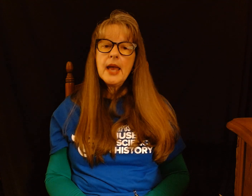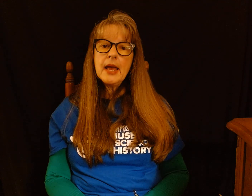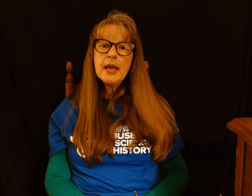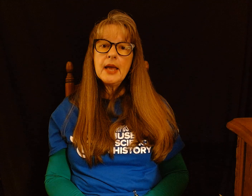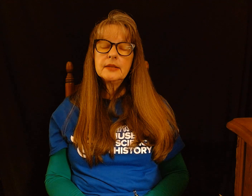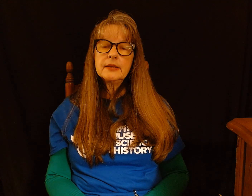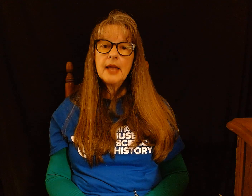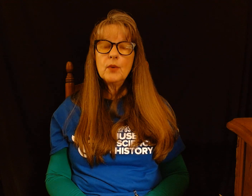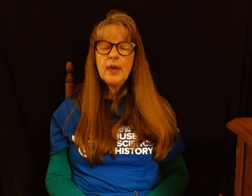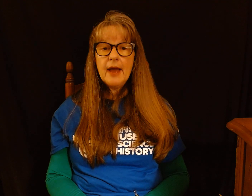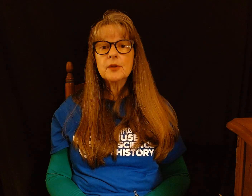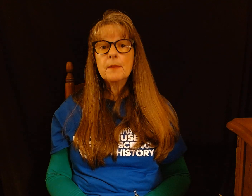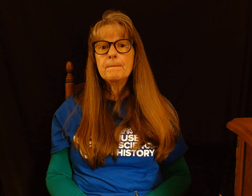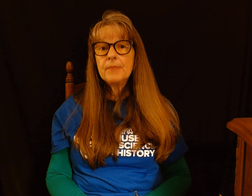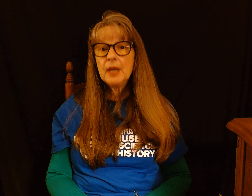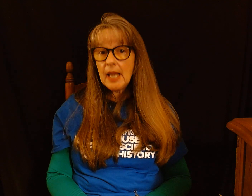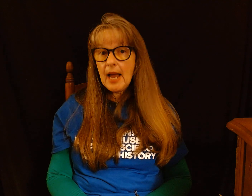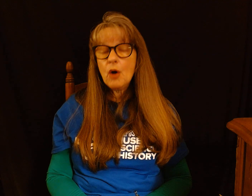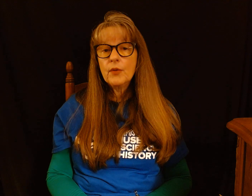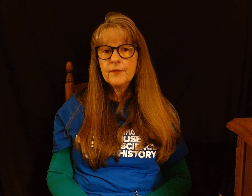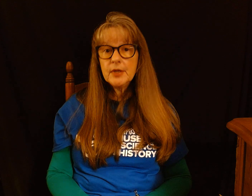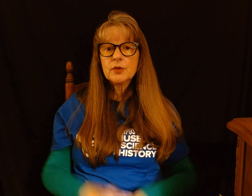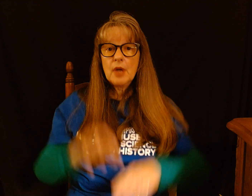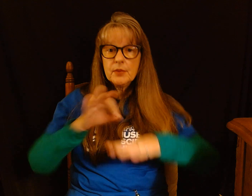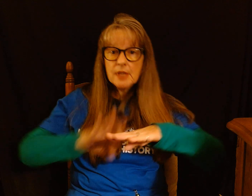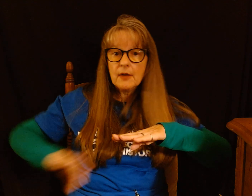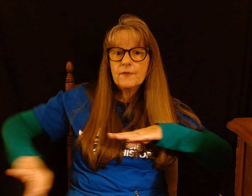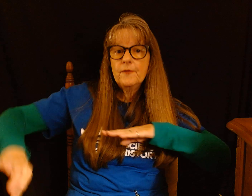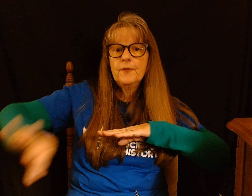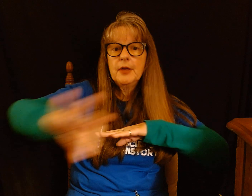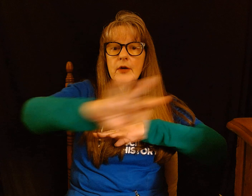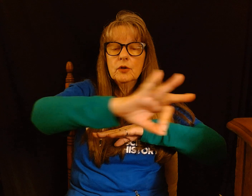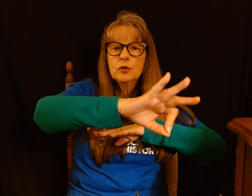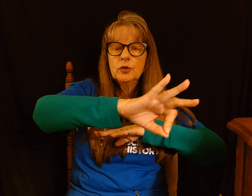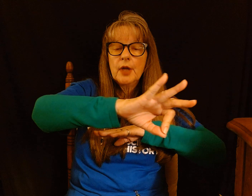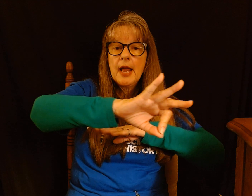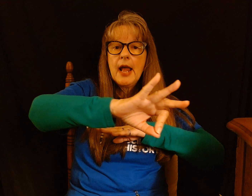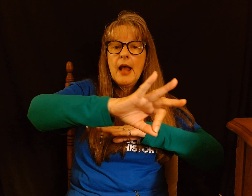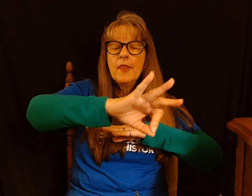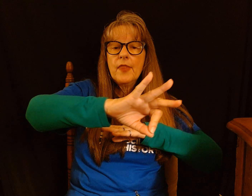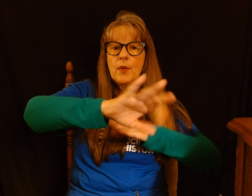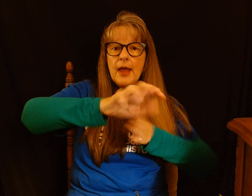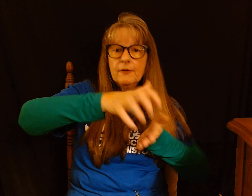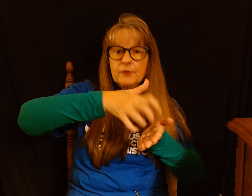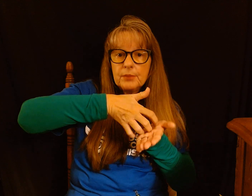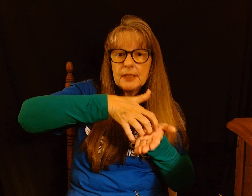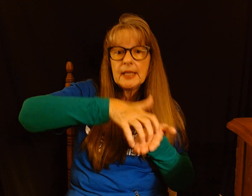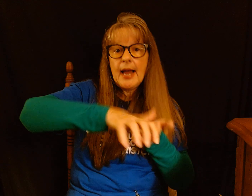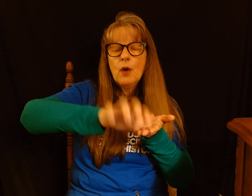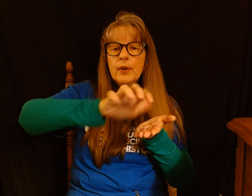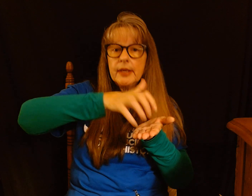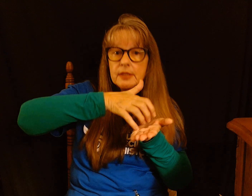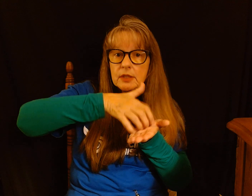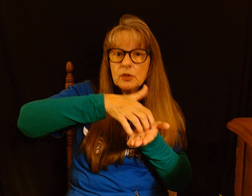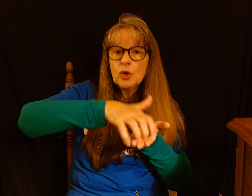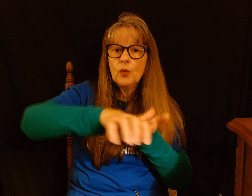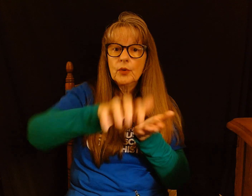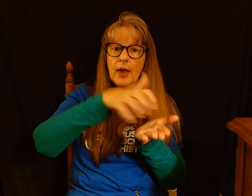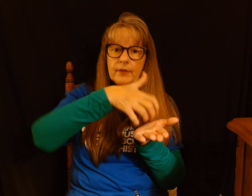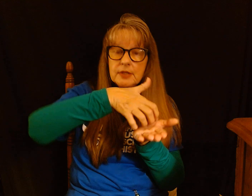and they would have to plow the field. So I would say a field, and they would have to plow it. They're having to dig